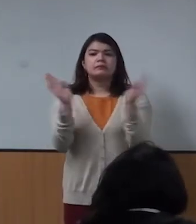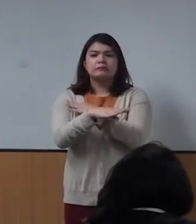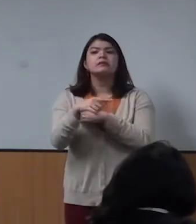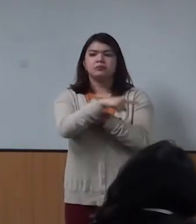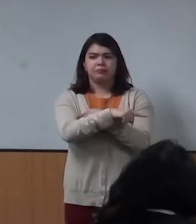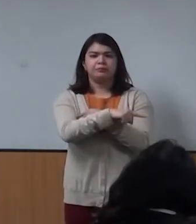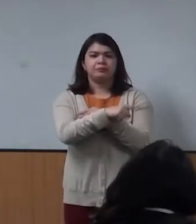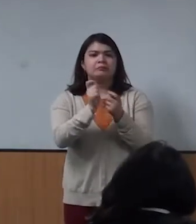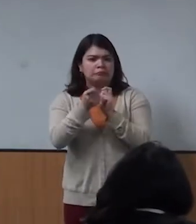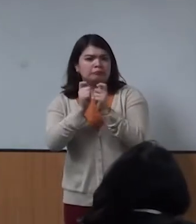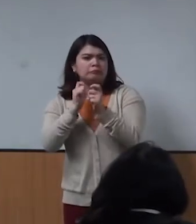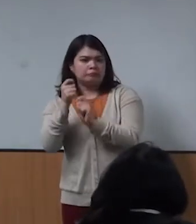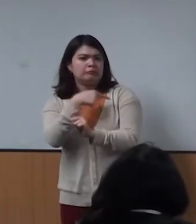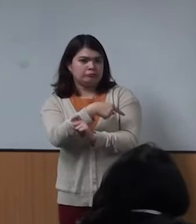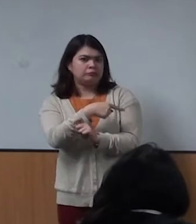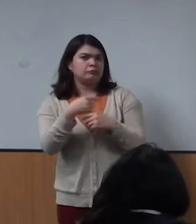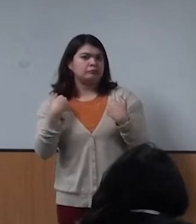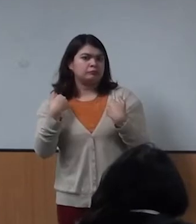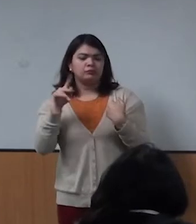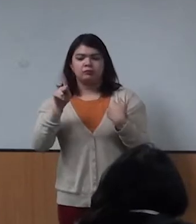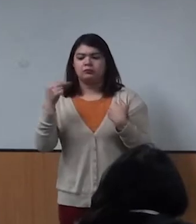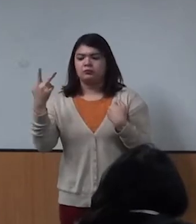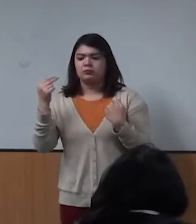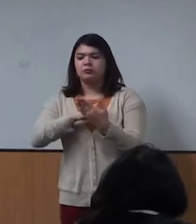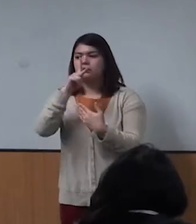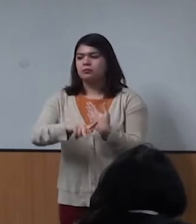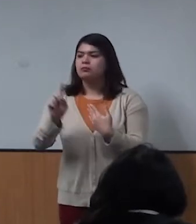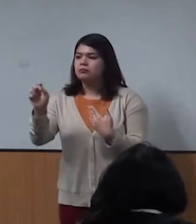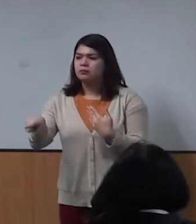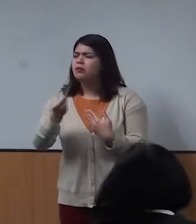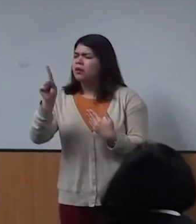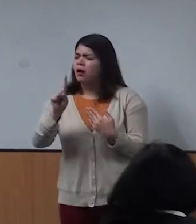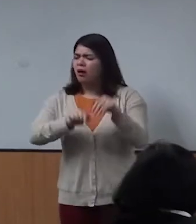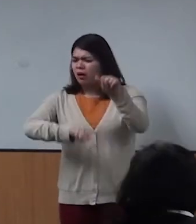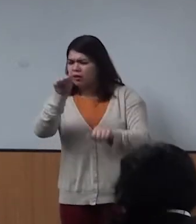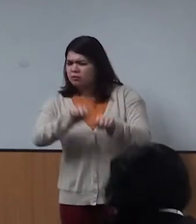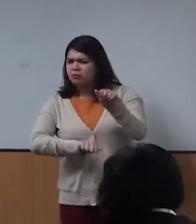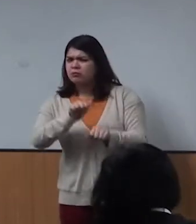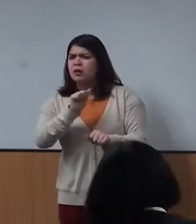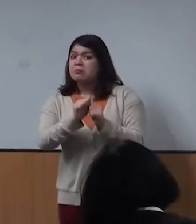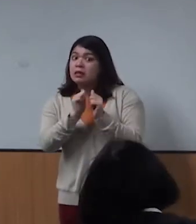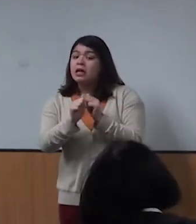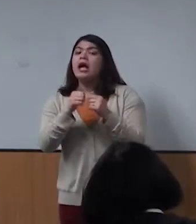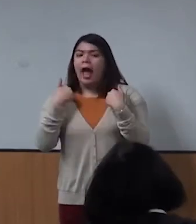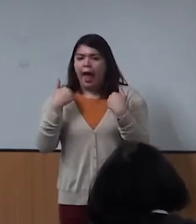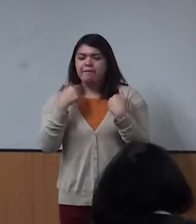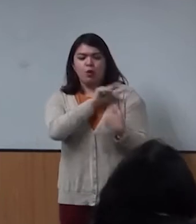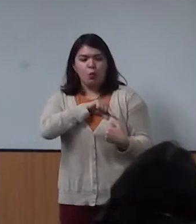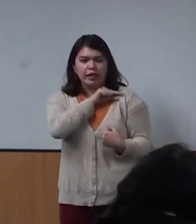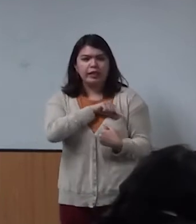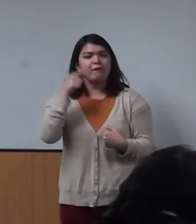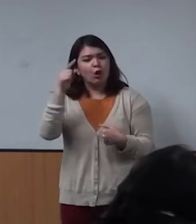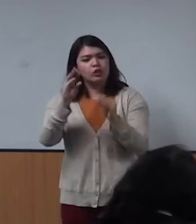outcomes-based assessment. So in the K-12 program, what is being assessed are the standards and